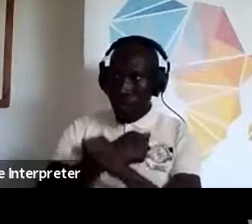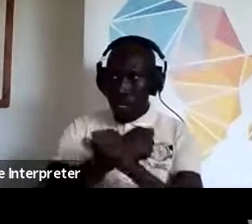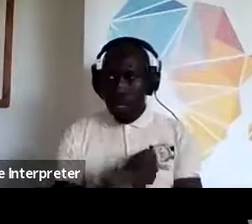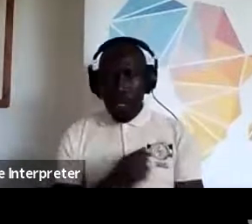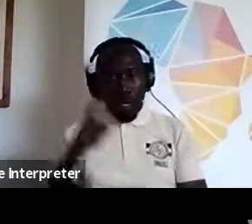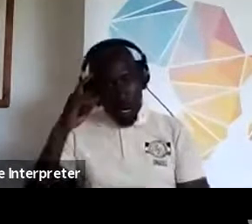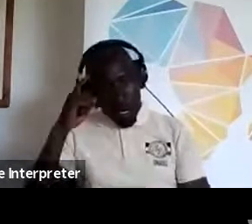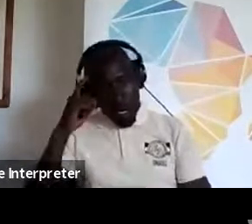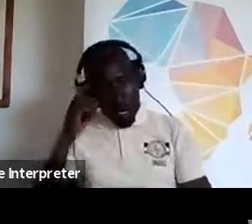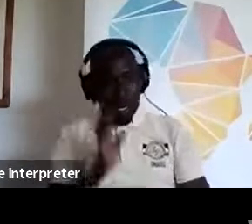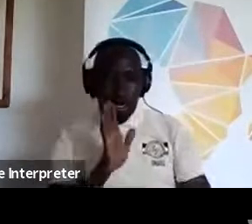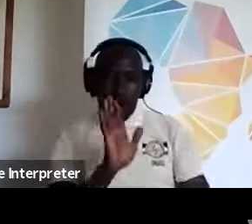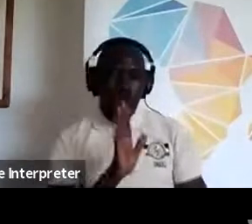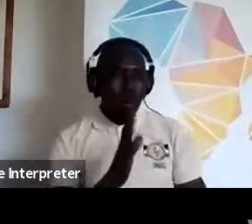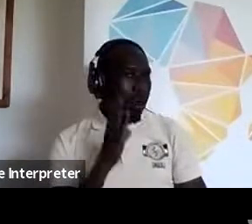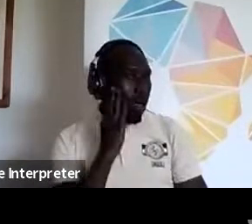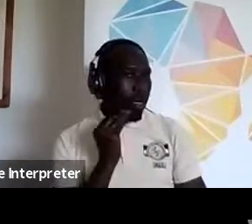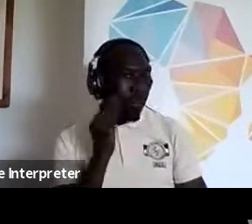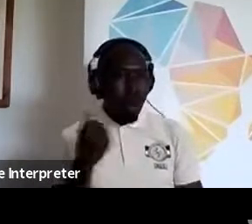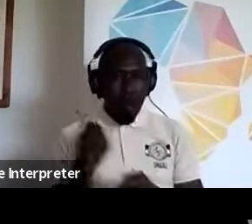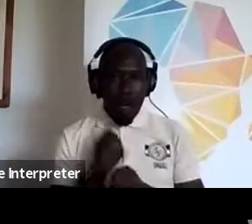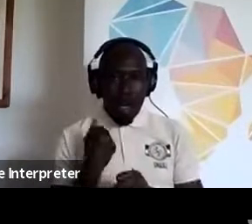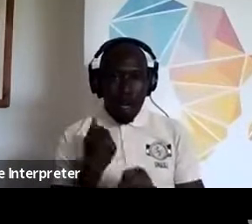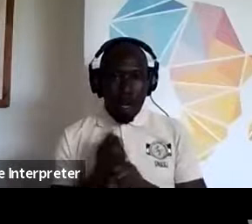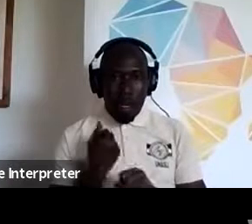think in your experience working with the